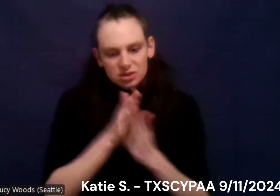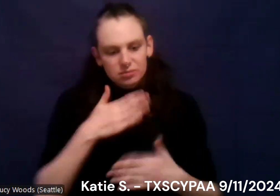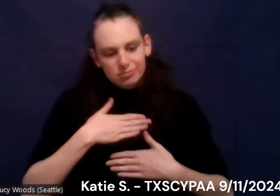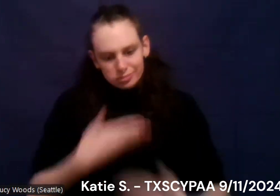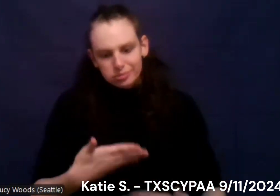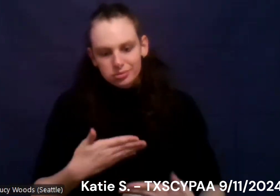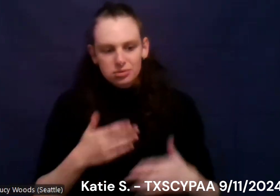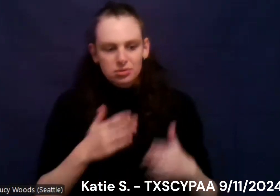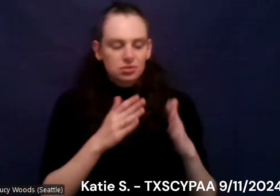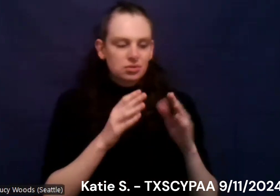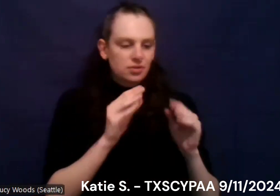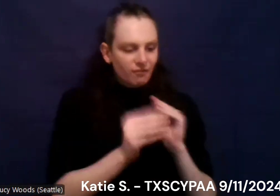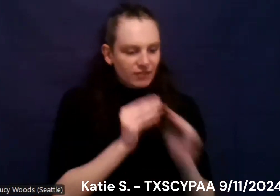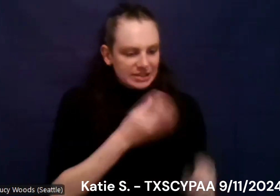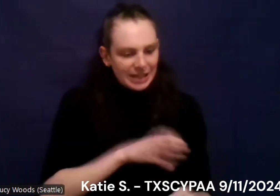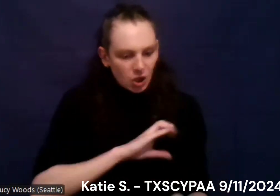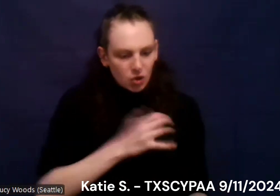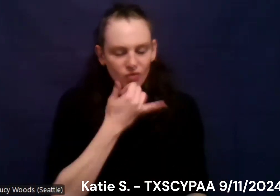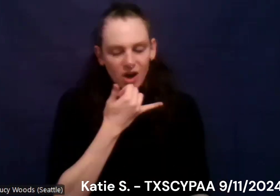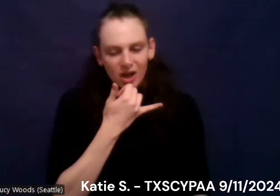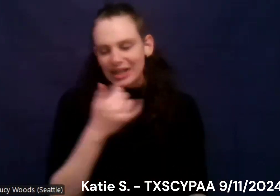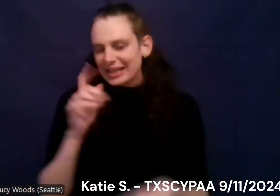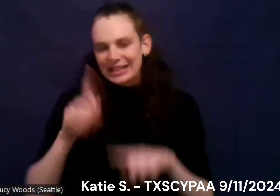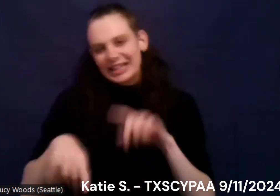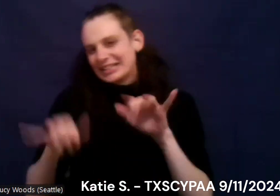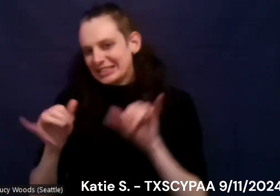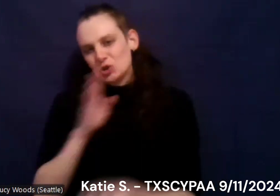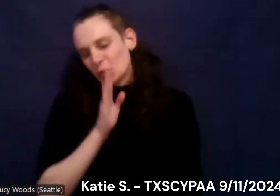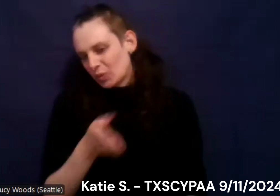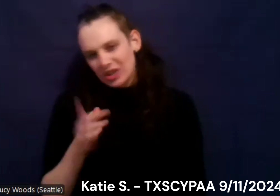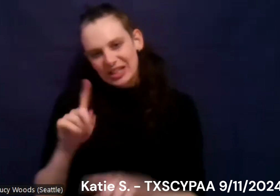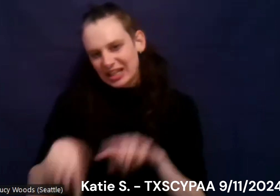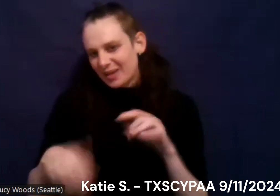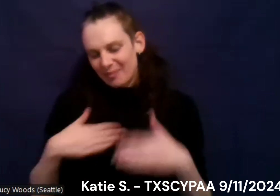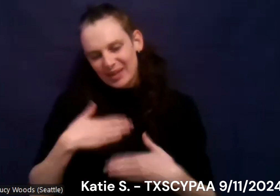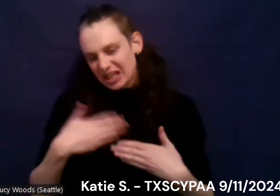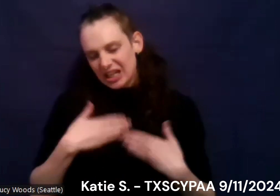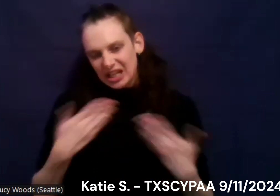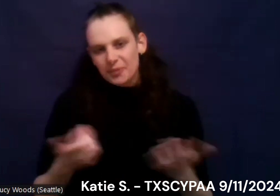us. Without a searching and fearless moral inventory, most of us have found that the faith